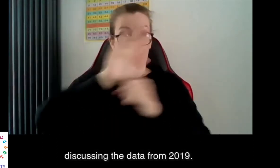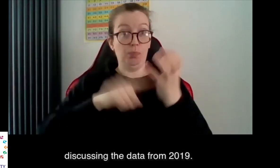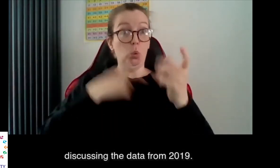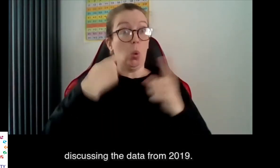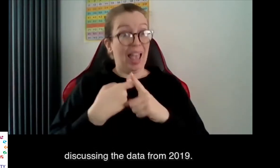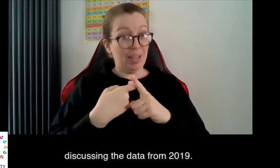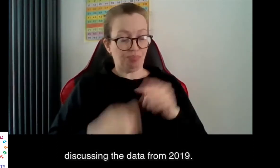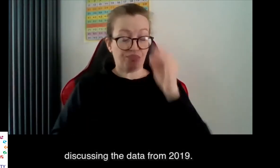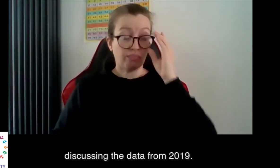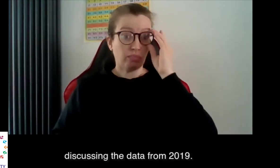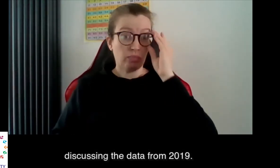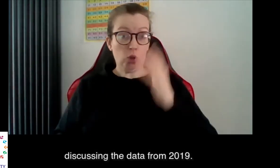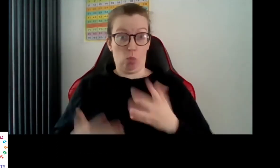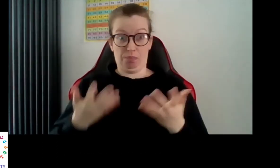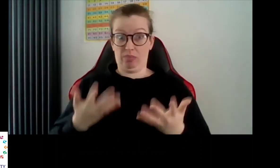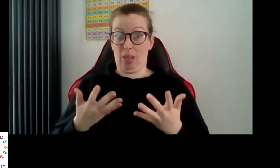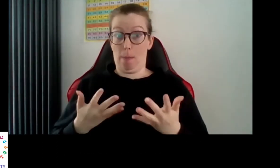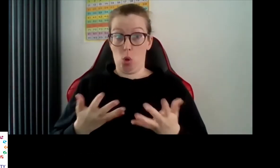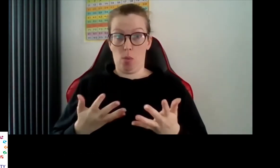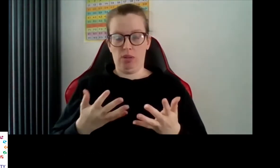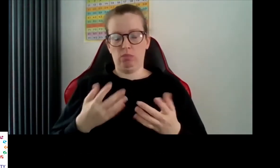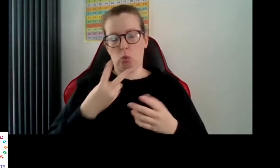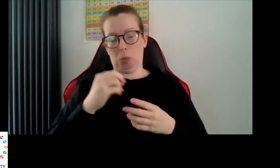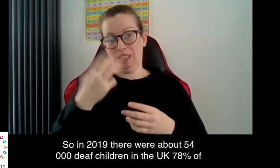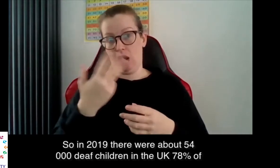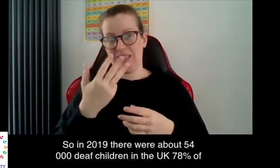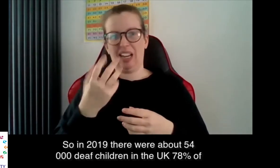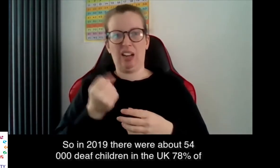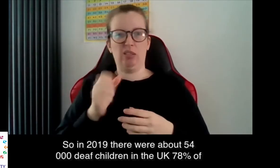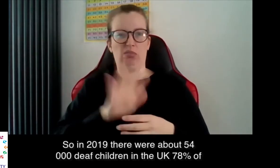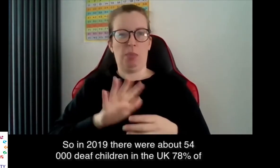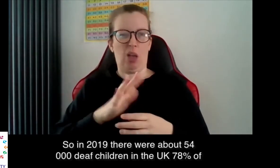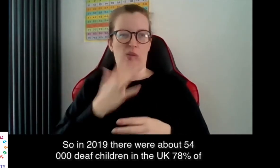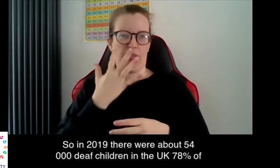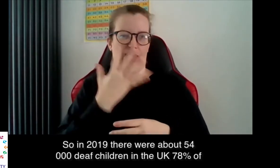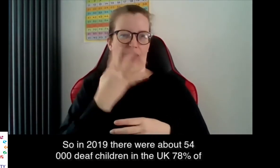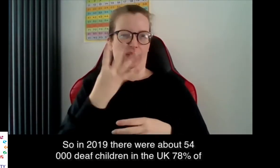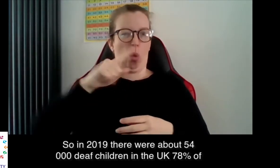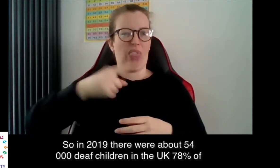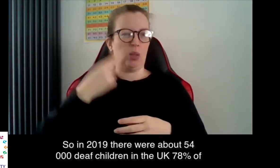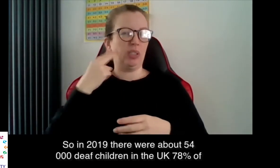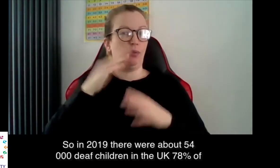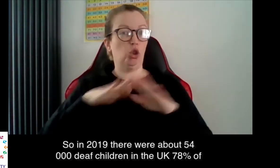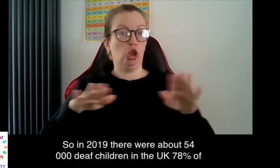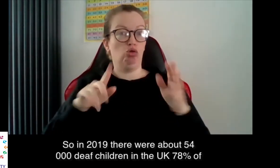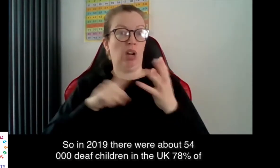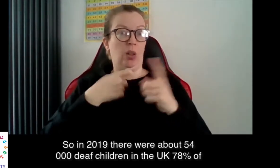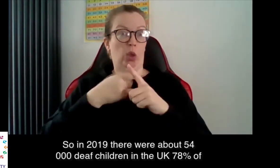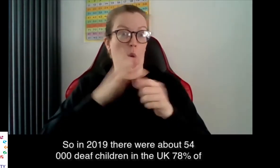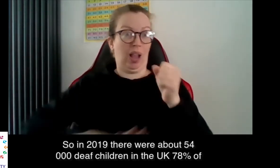from 2019. So in 2019, there were about 54,000 deaf children in the